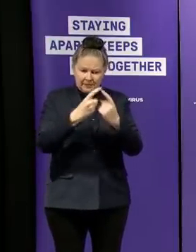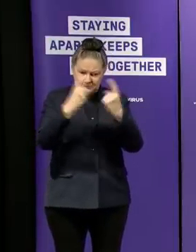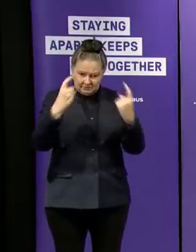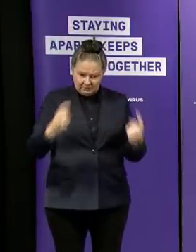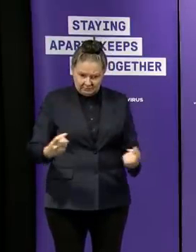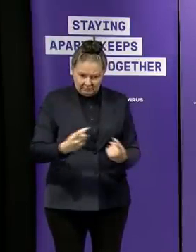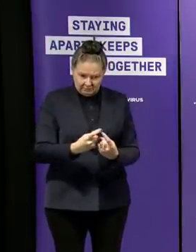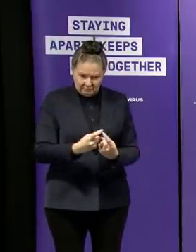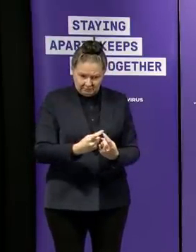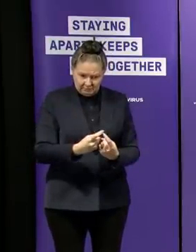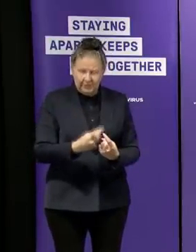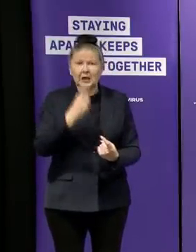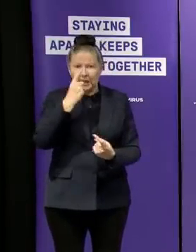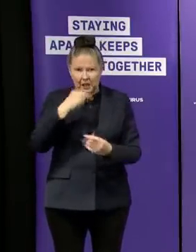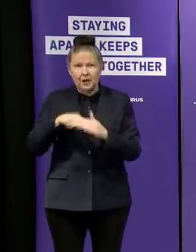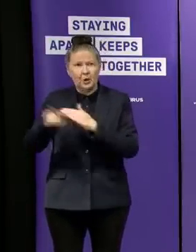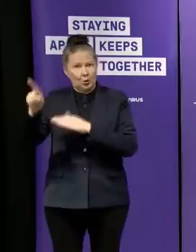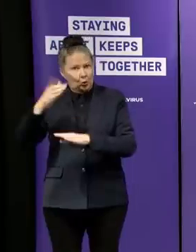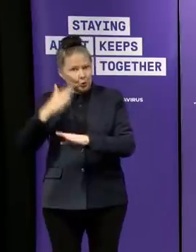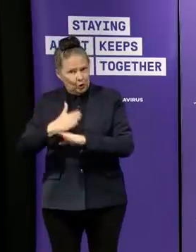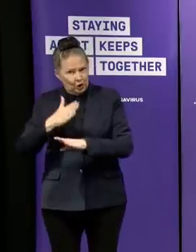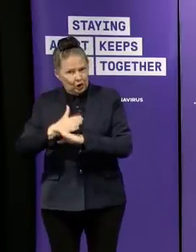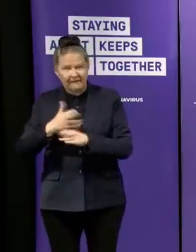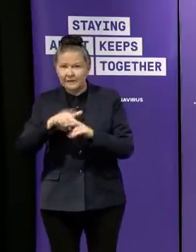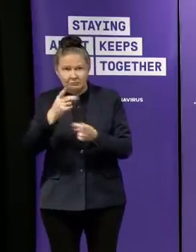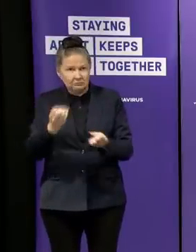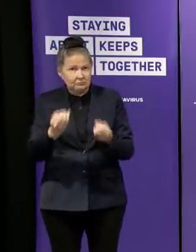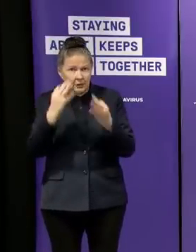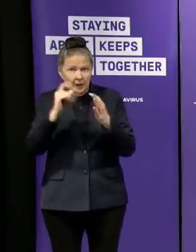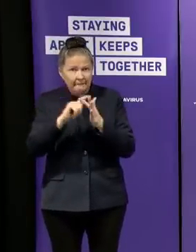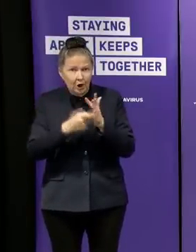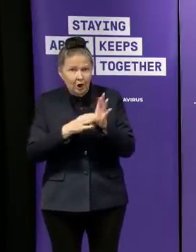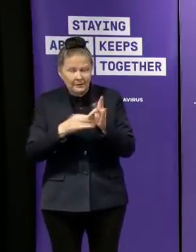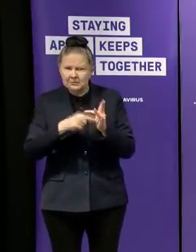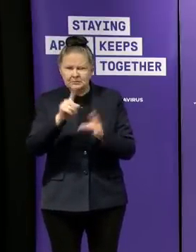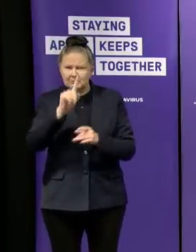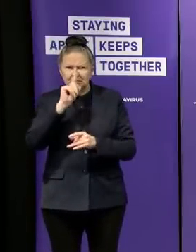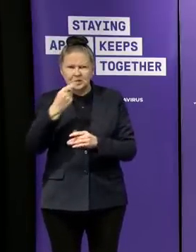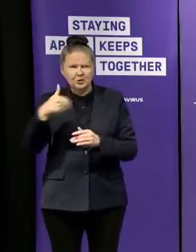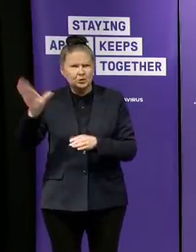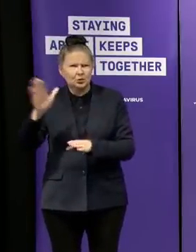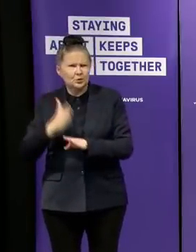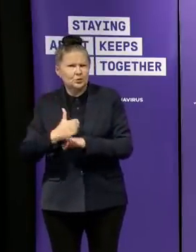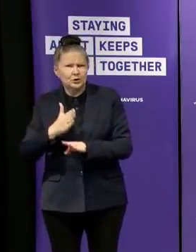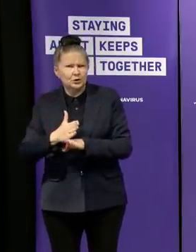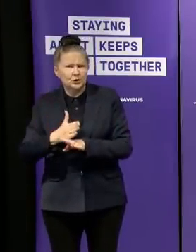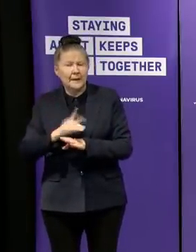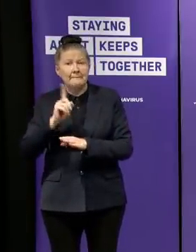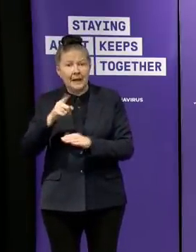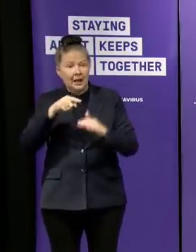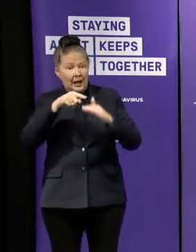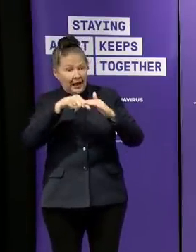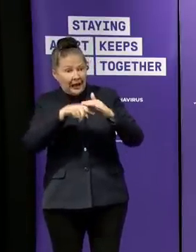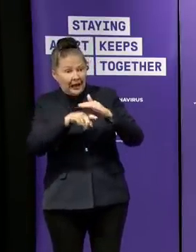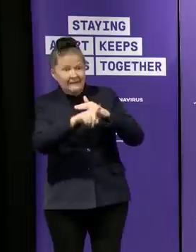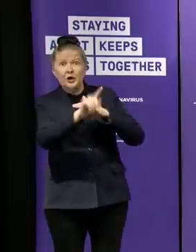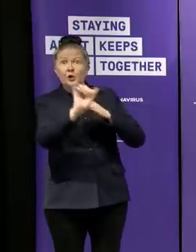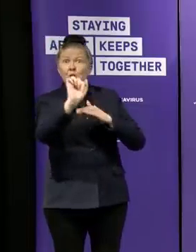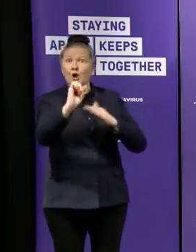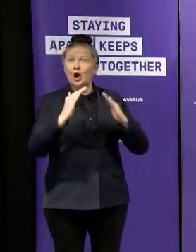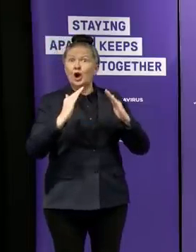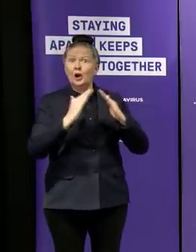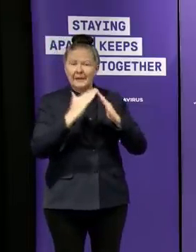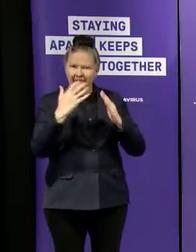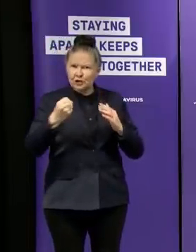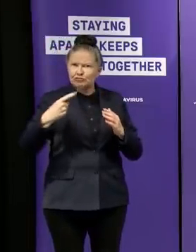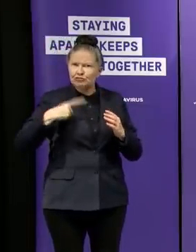you're not a permitted worker. In terms of leaving your home, yes, there are still reasons that you can leave your